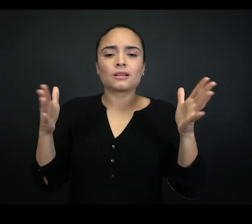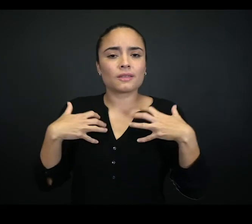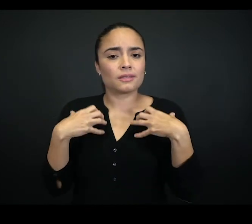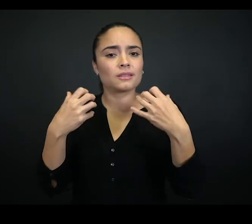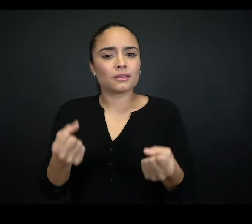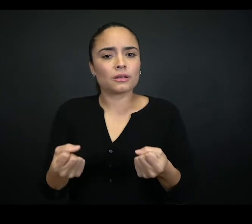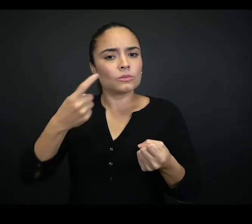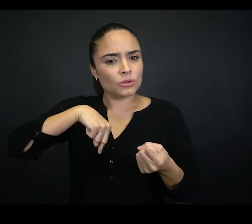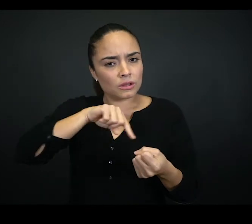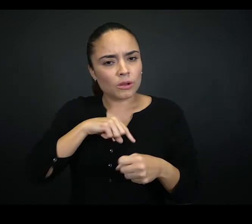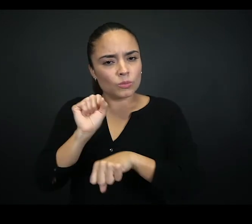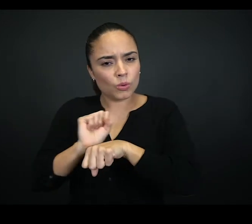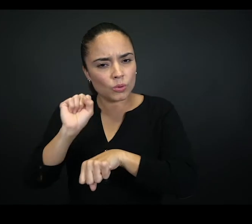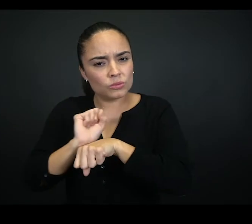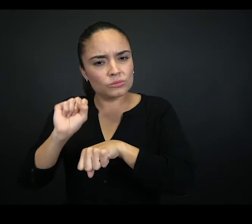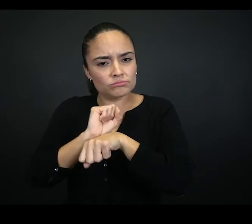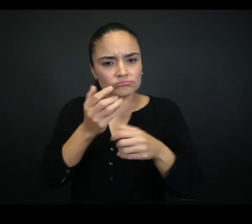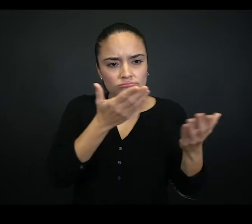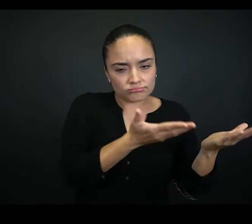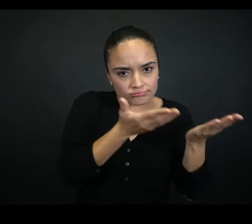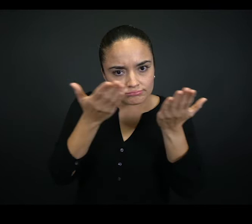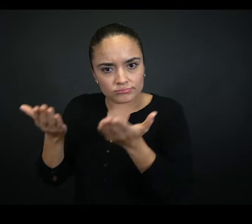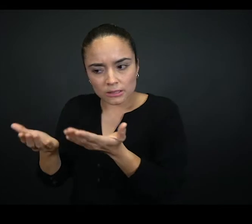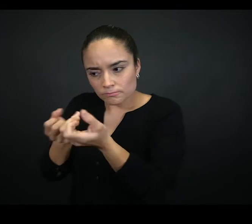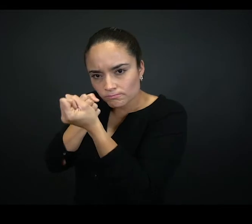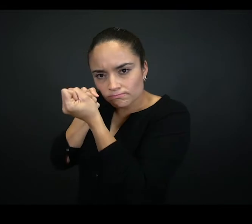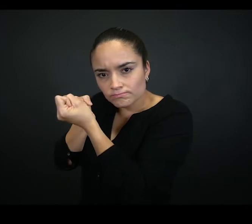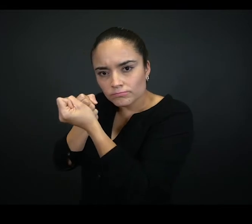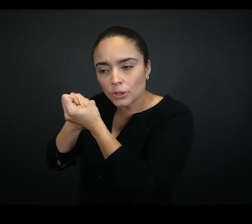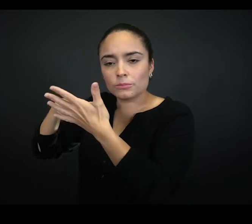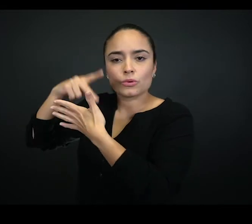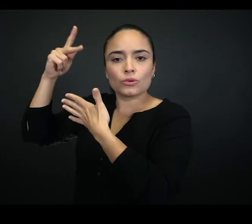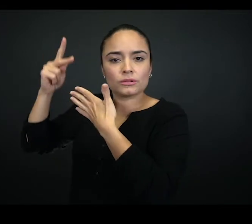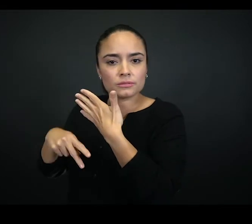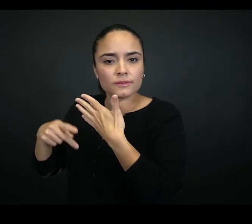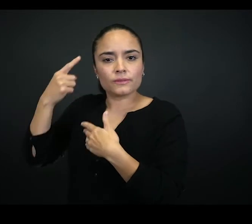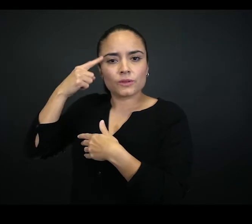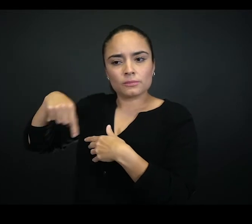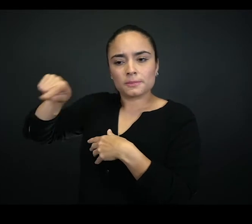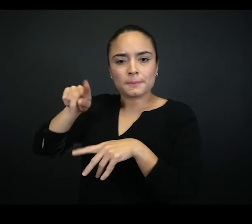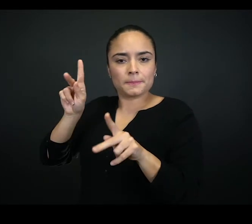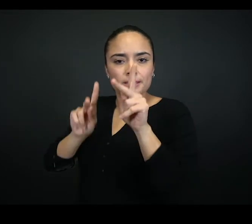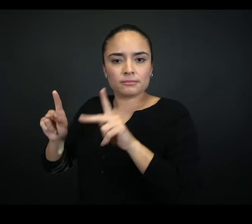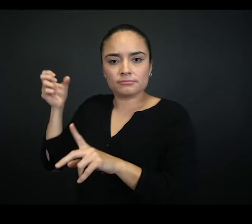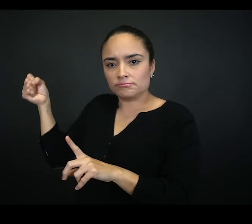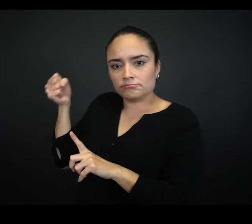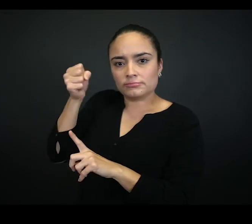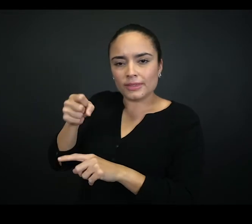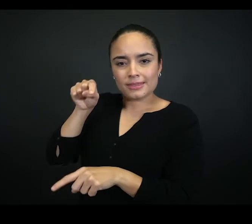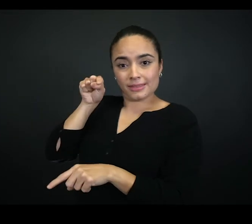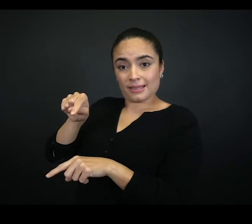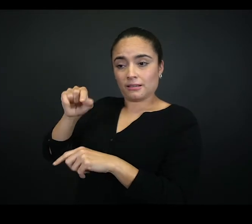consumption, naloxone distribution, training shelter staff on how to respond. But people do feel